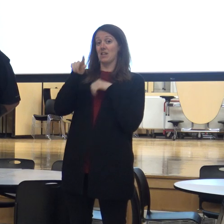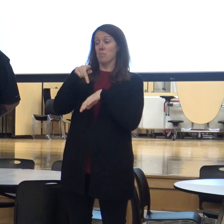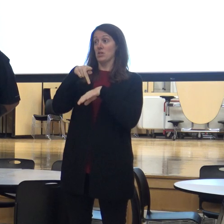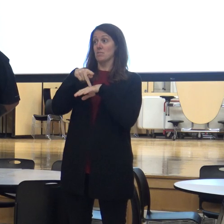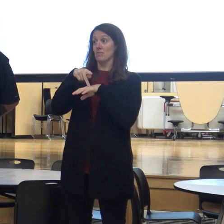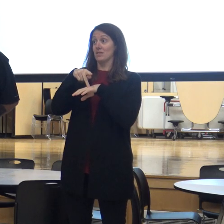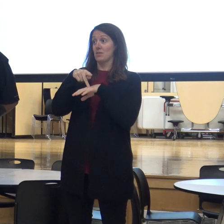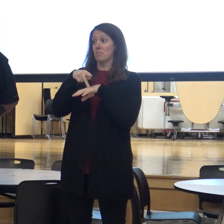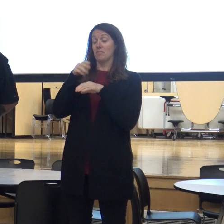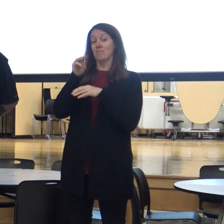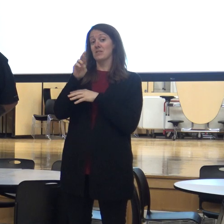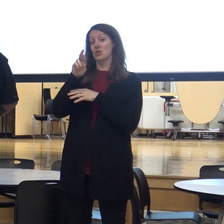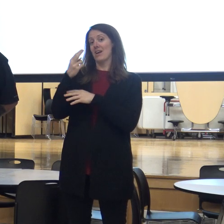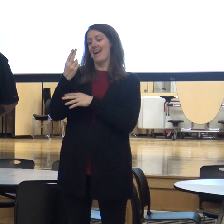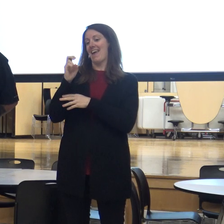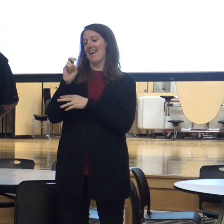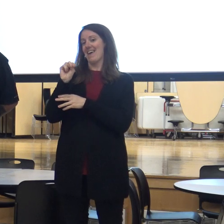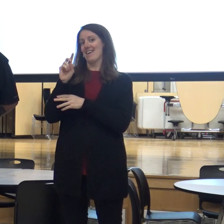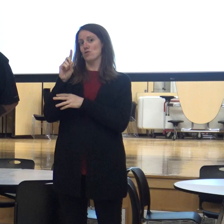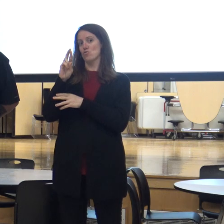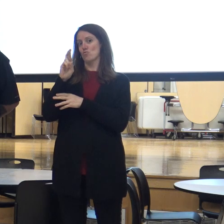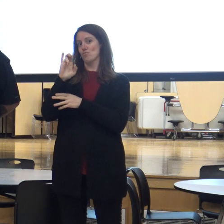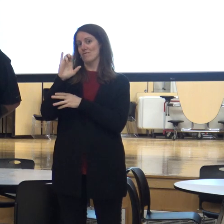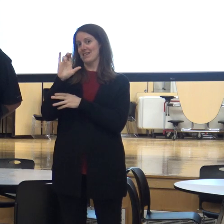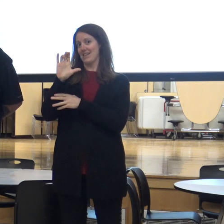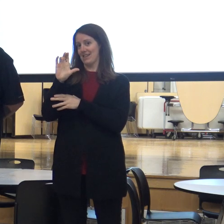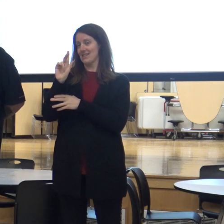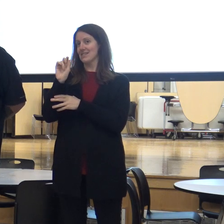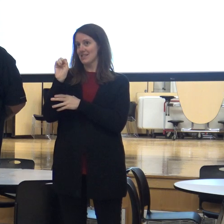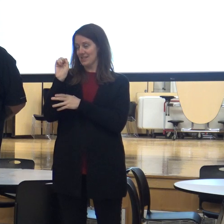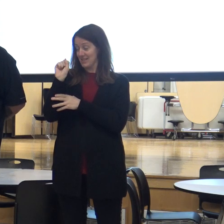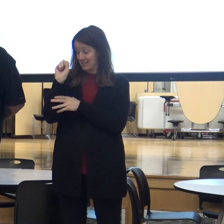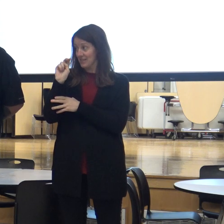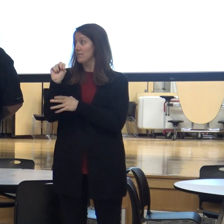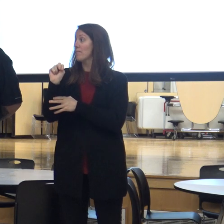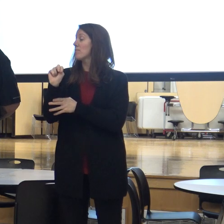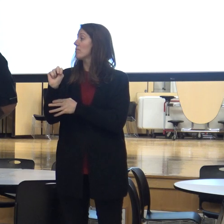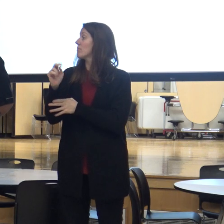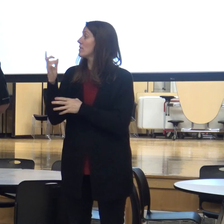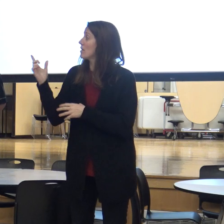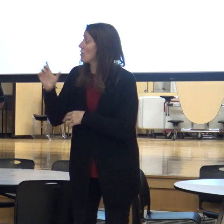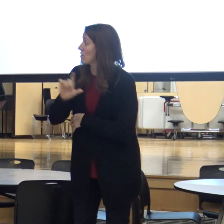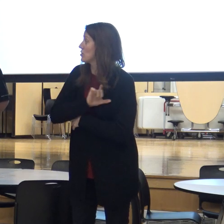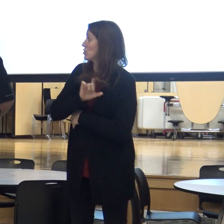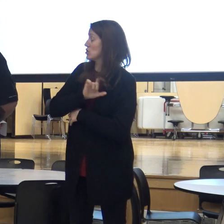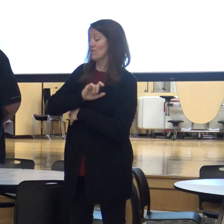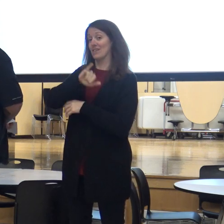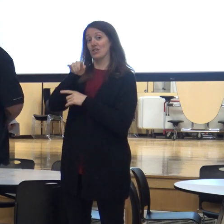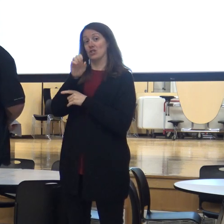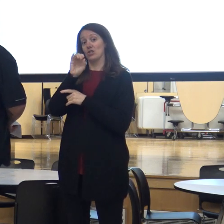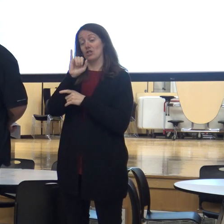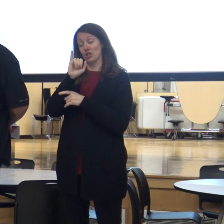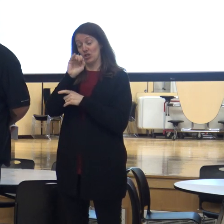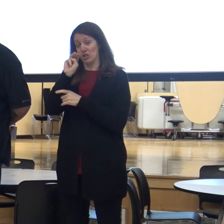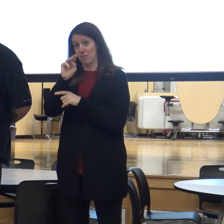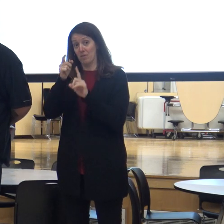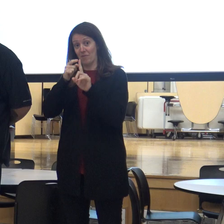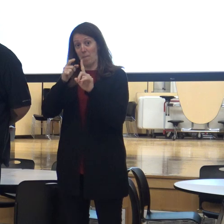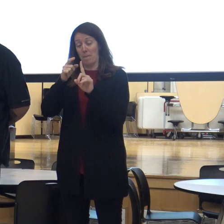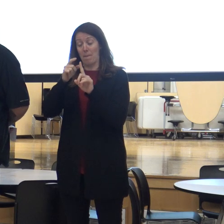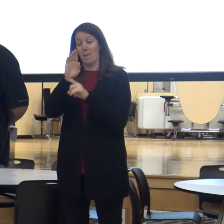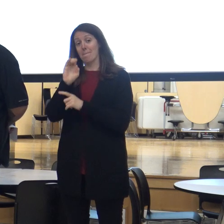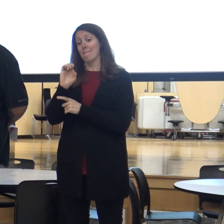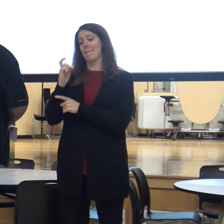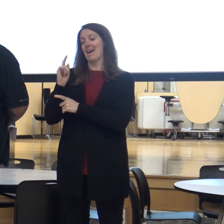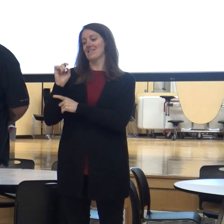Principal Derek Hendrickson, if you can wave. I want to thank, we have Chief Jim Eckstead from our Baxter Police